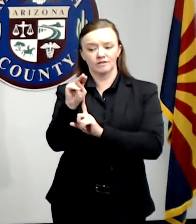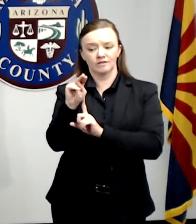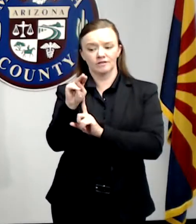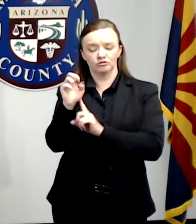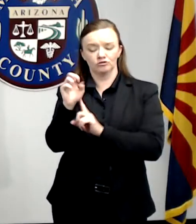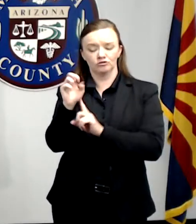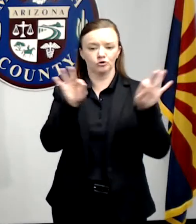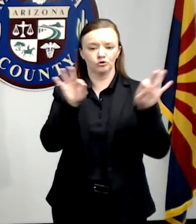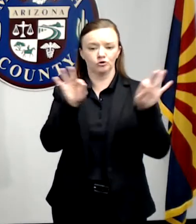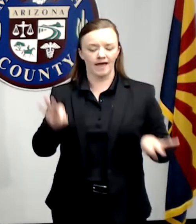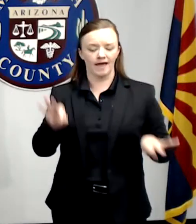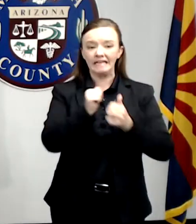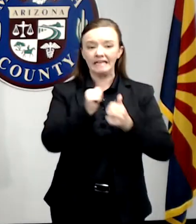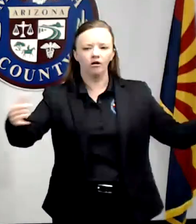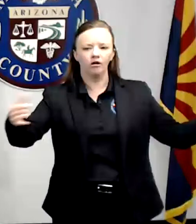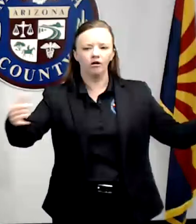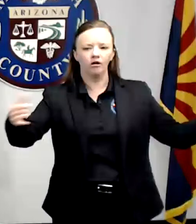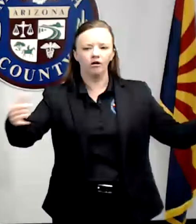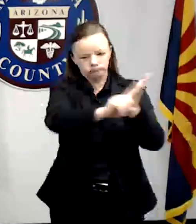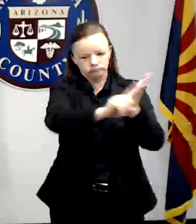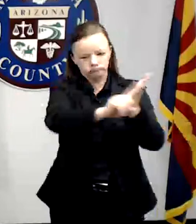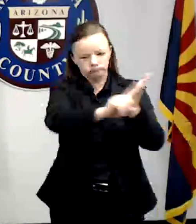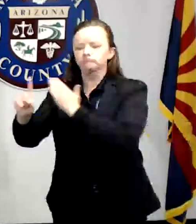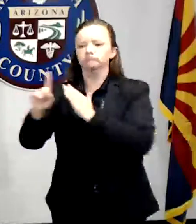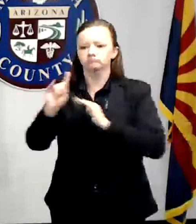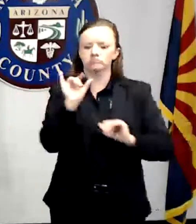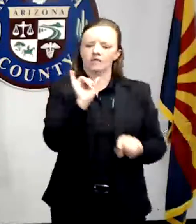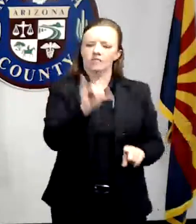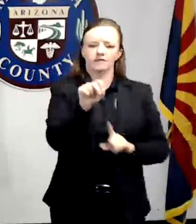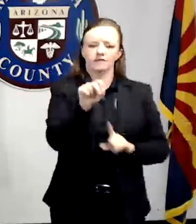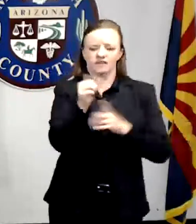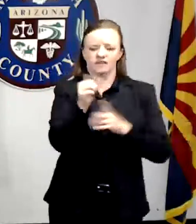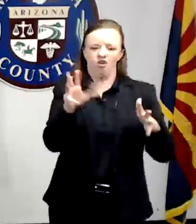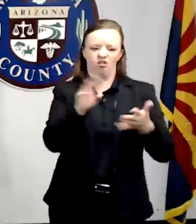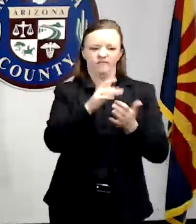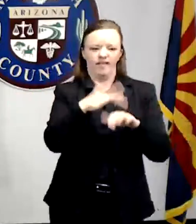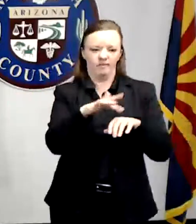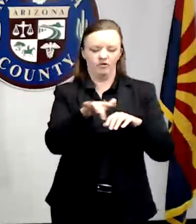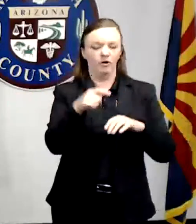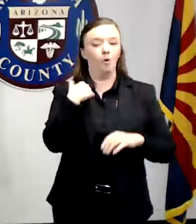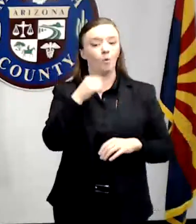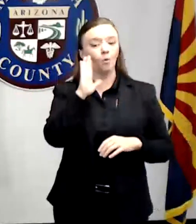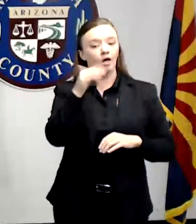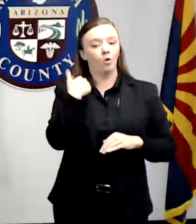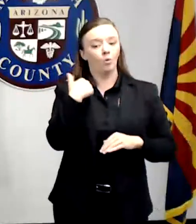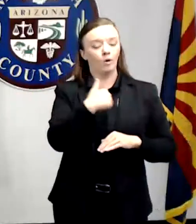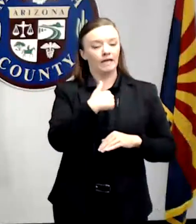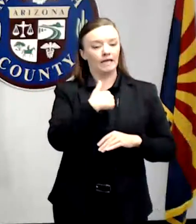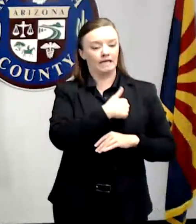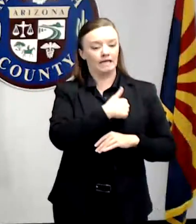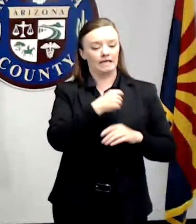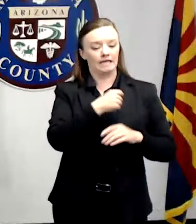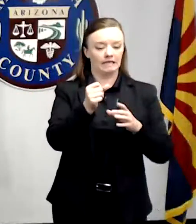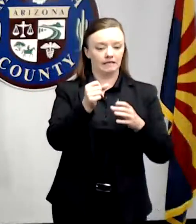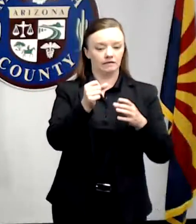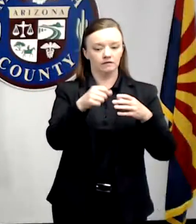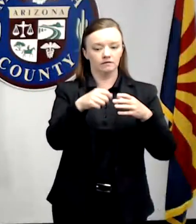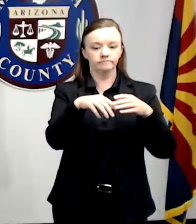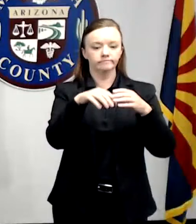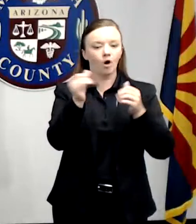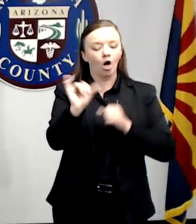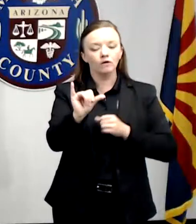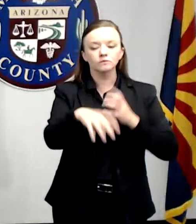every single one of those cases is available right there. Are we going to provide the expansive numbers of contact